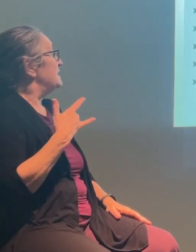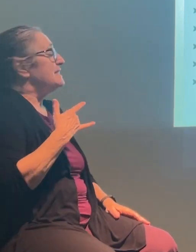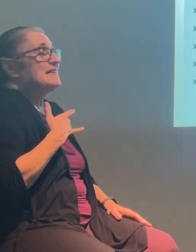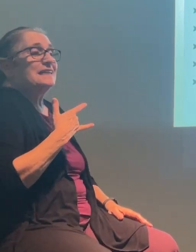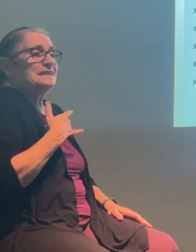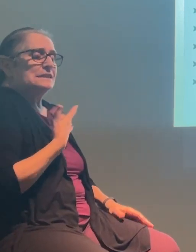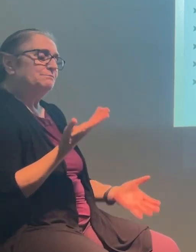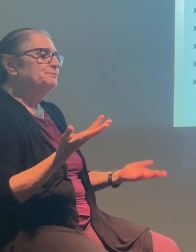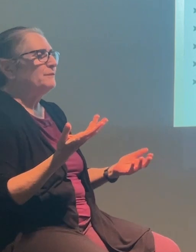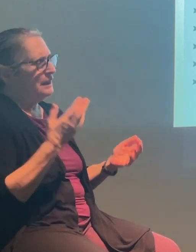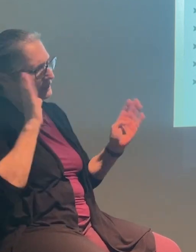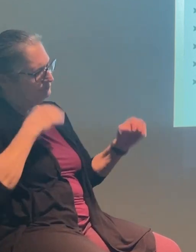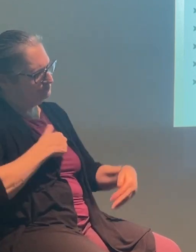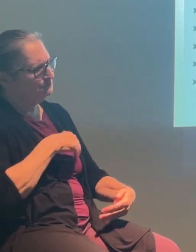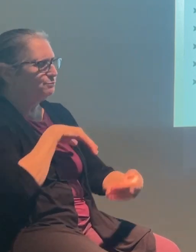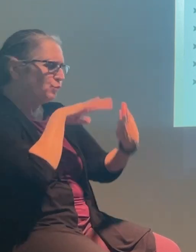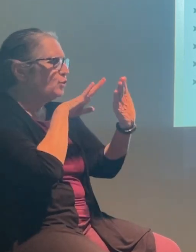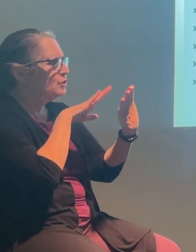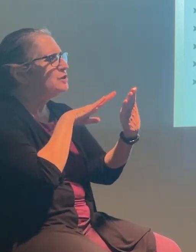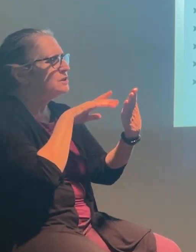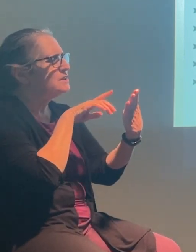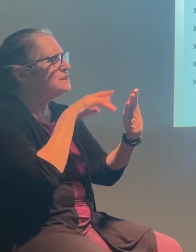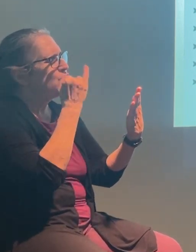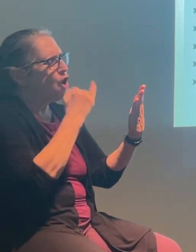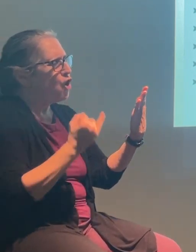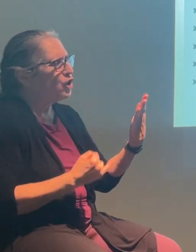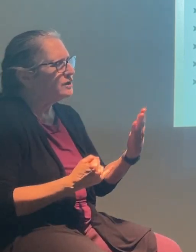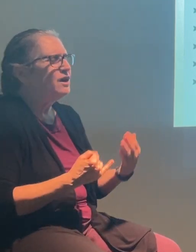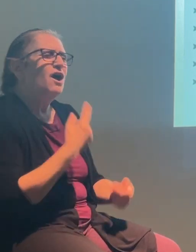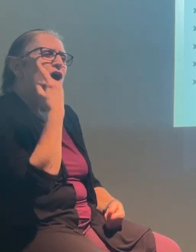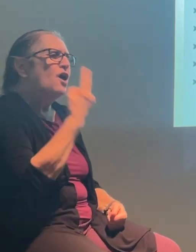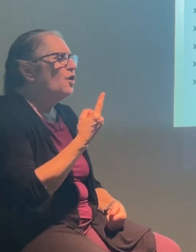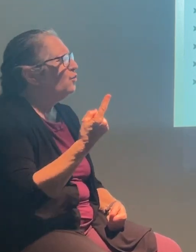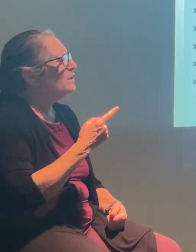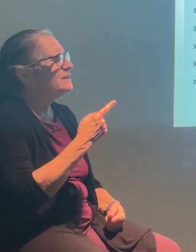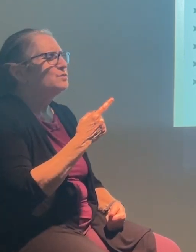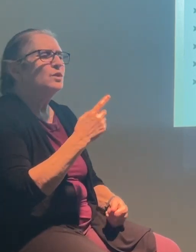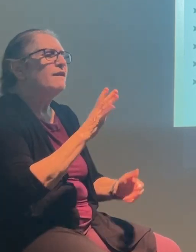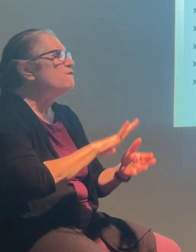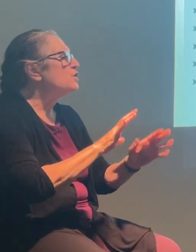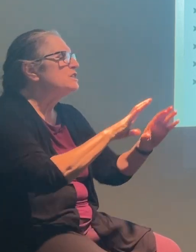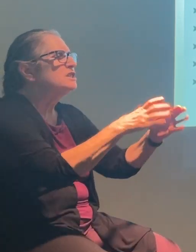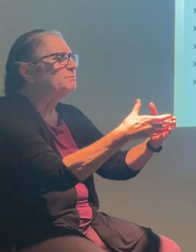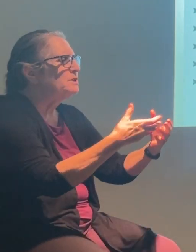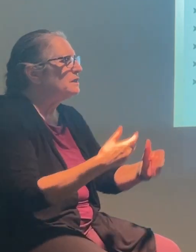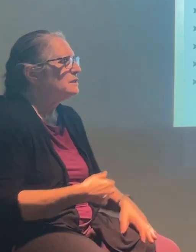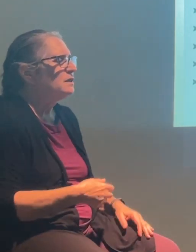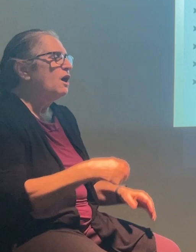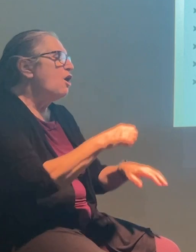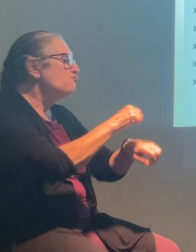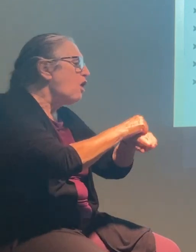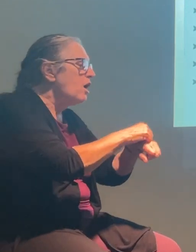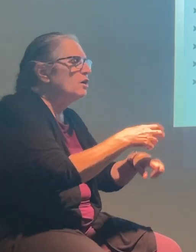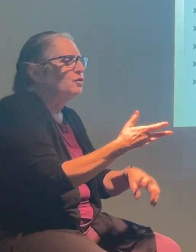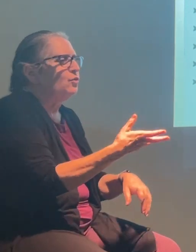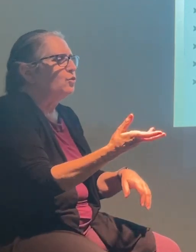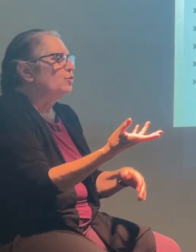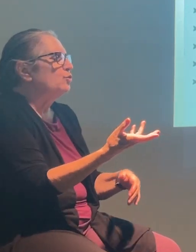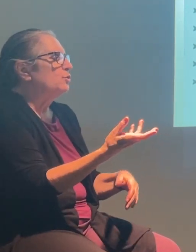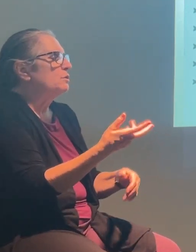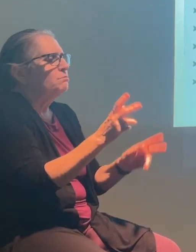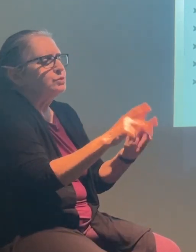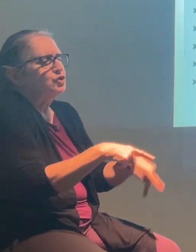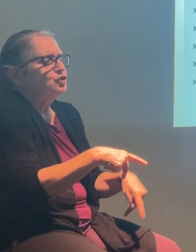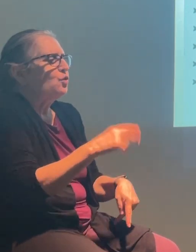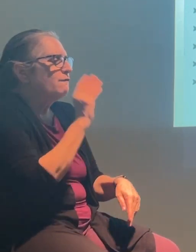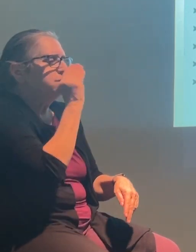to subject matter, always very respectful of the subject. Could be a flower, could be a rock or a person. There's